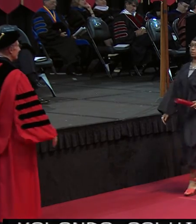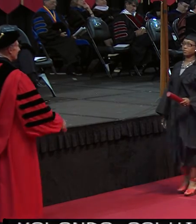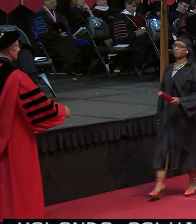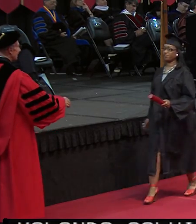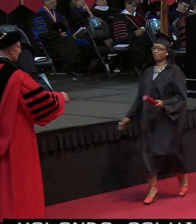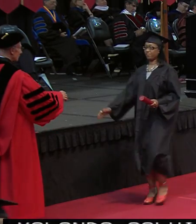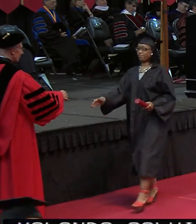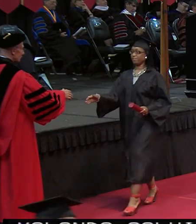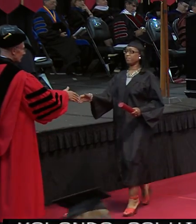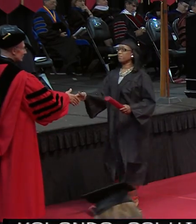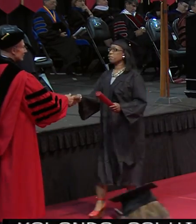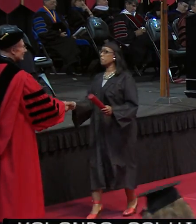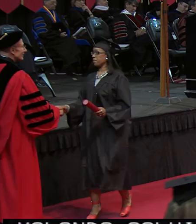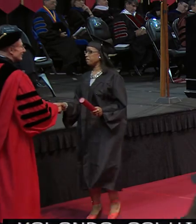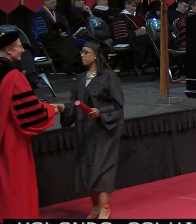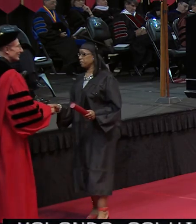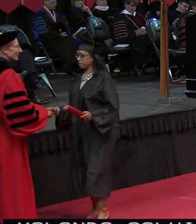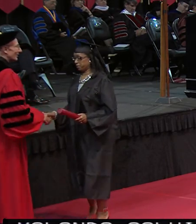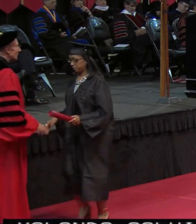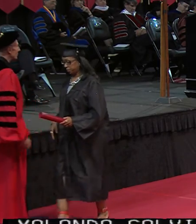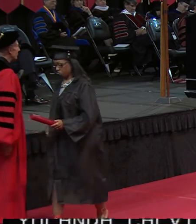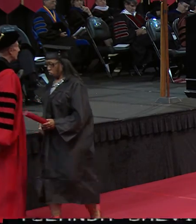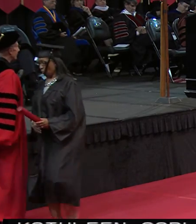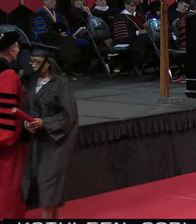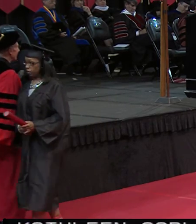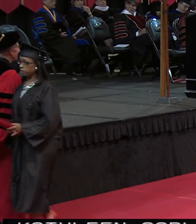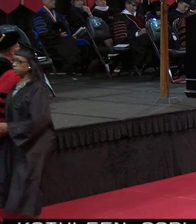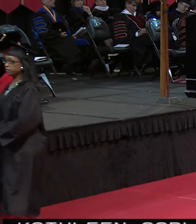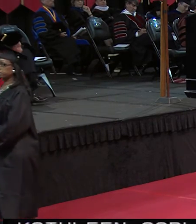Shelby Renee Clements.